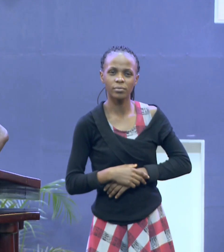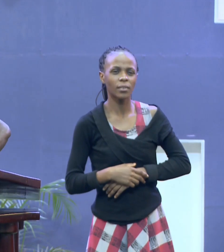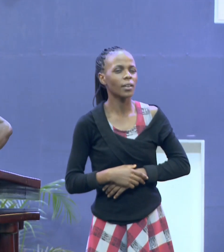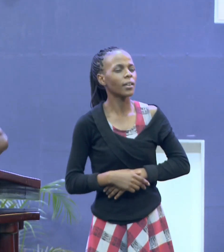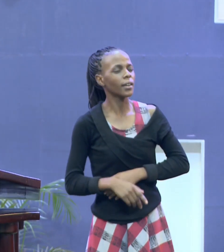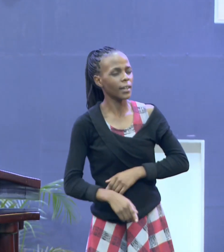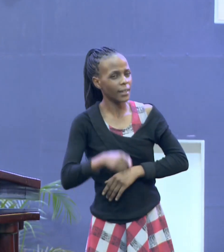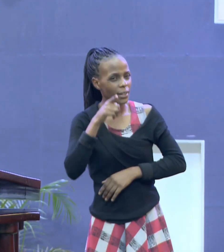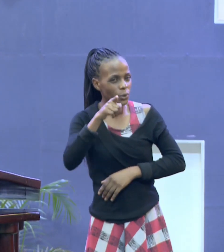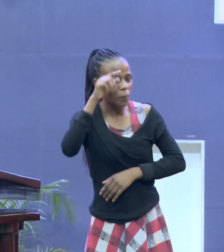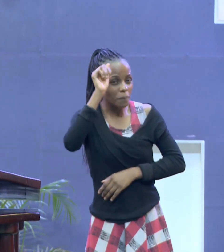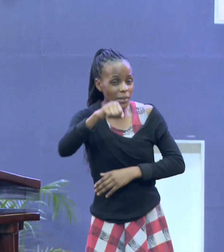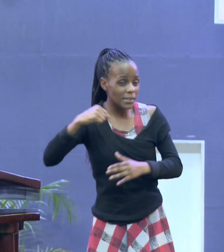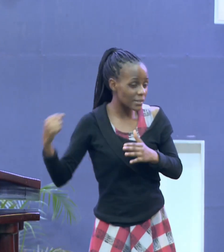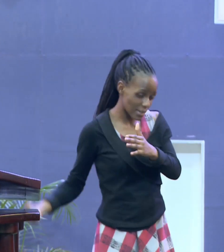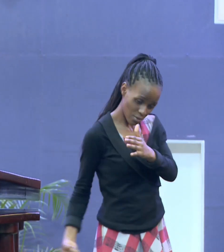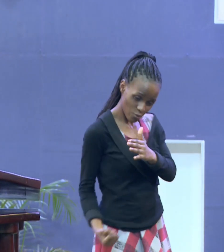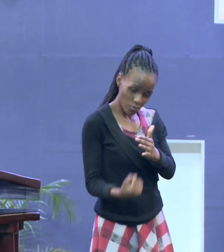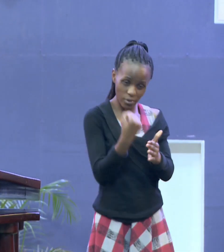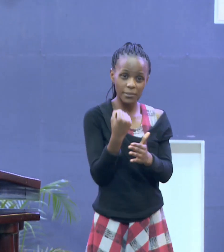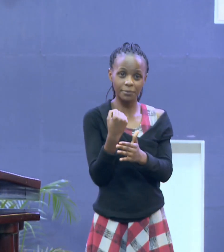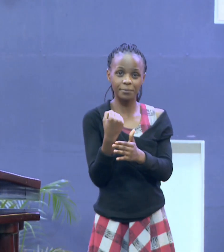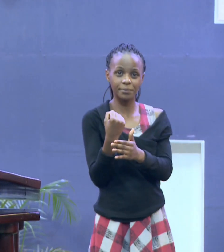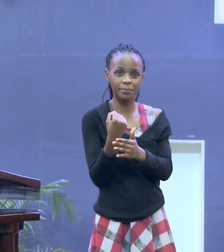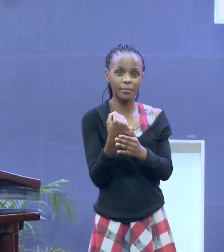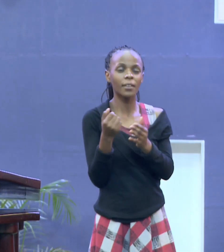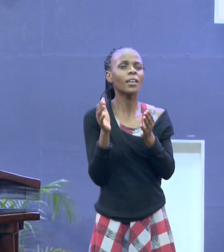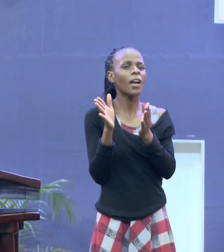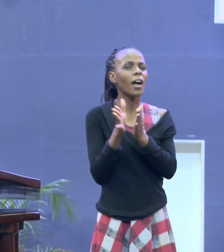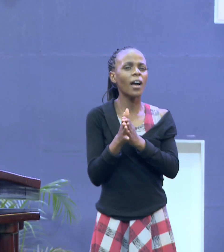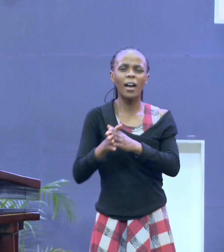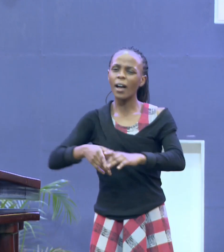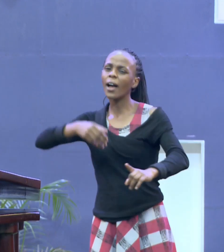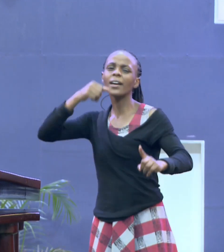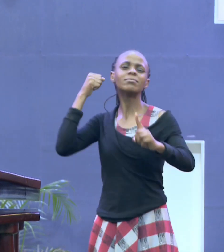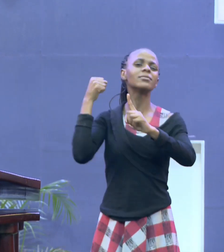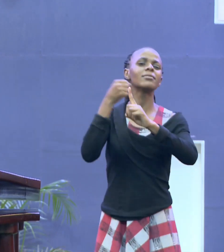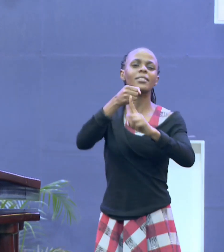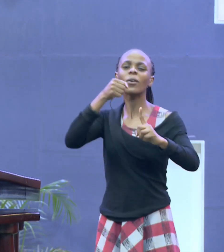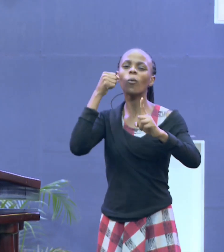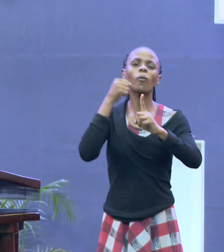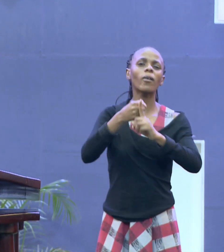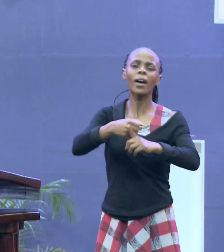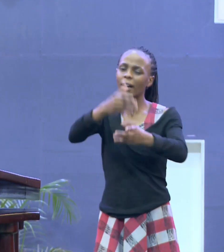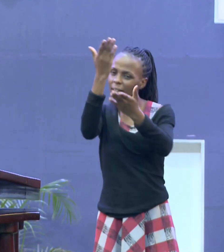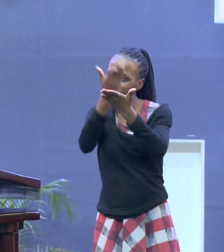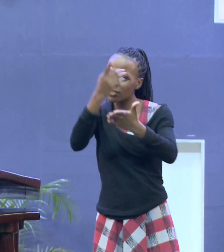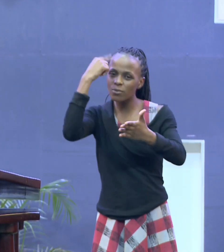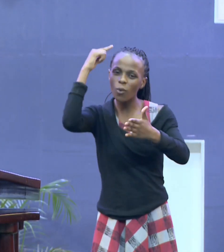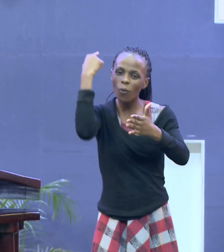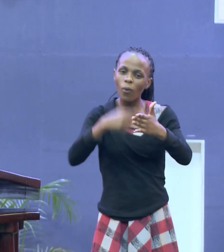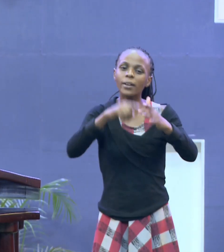need to arise and claim that which belongs to you.